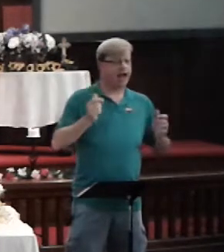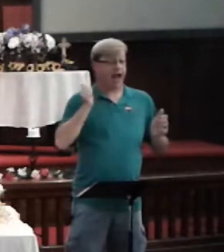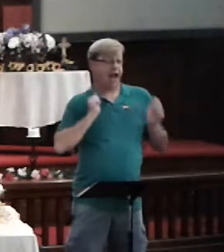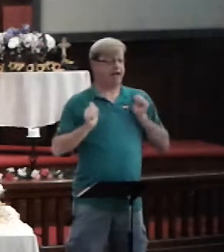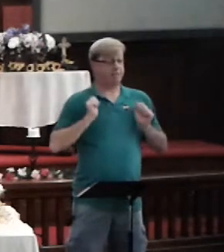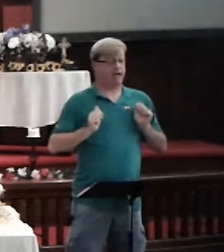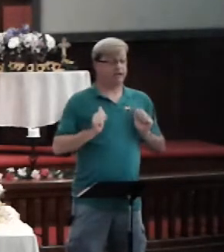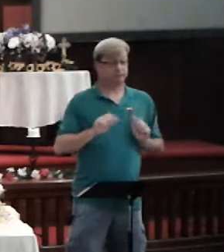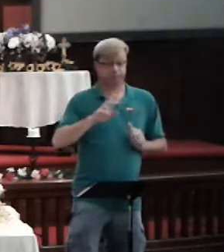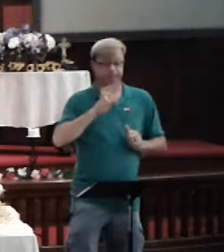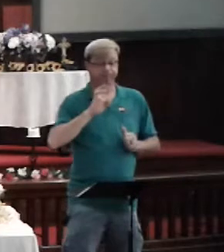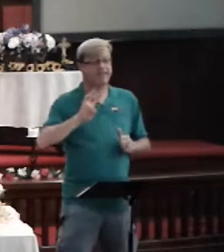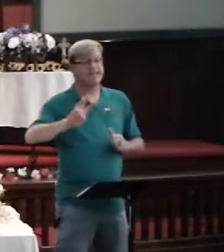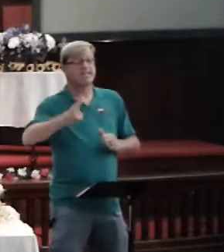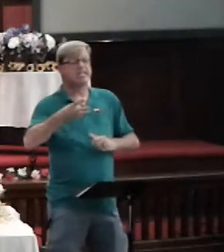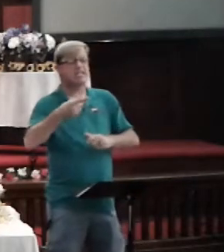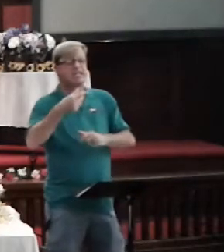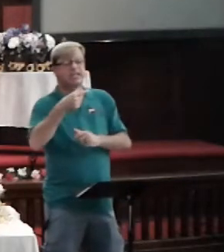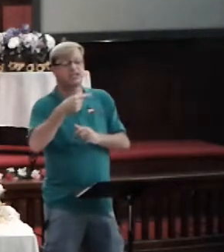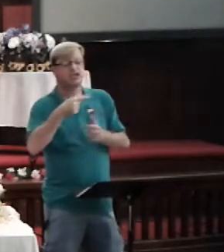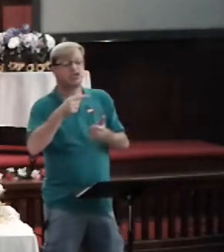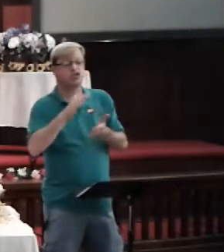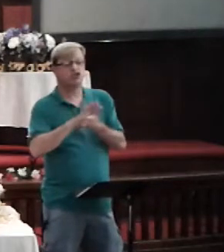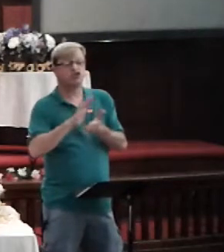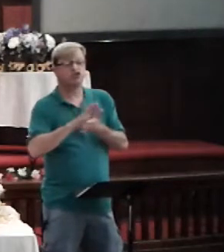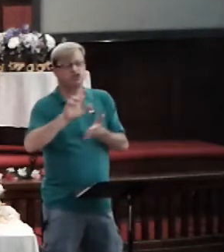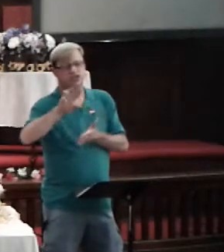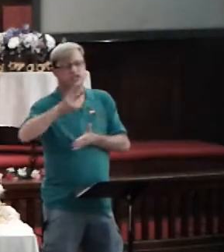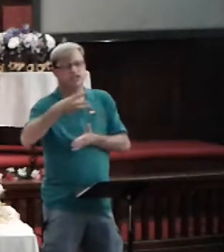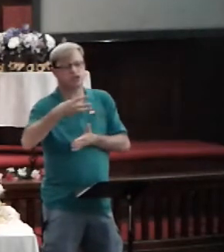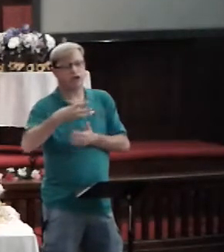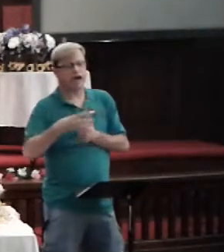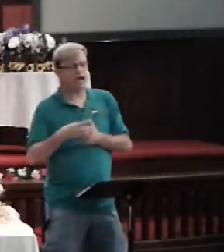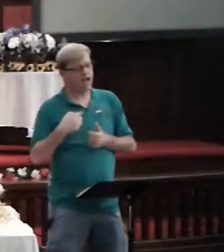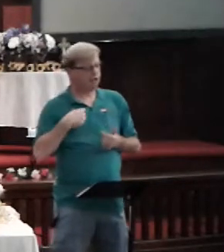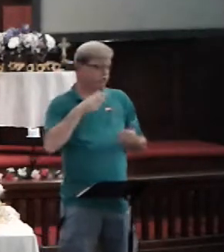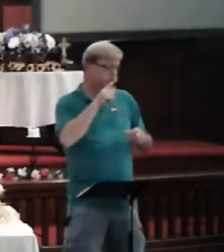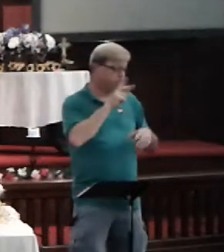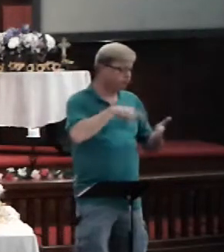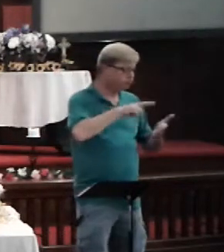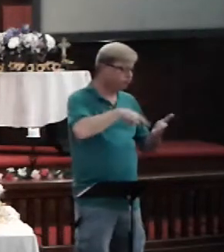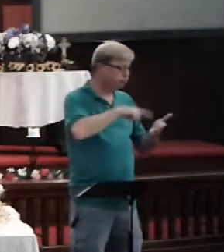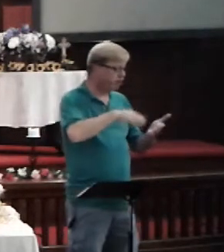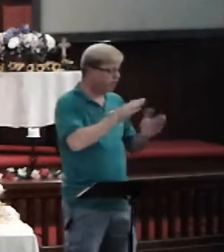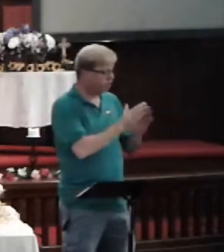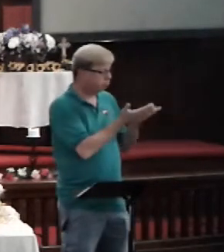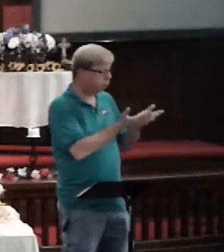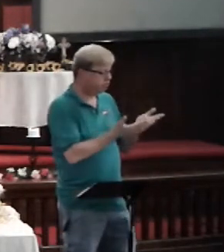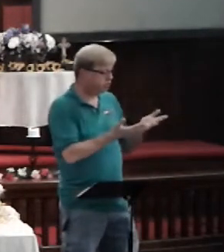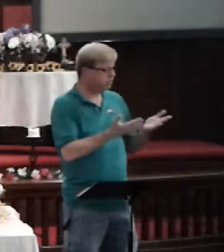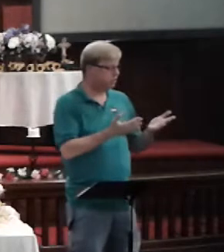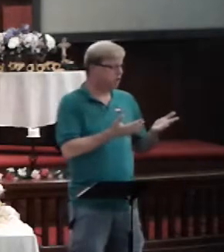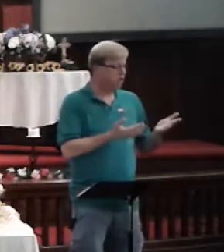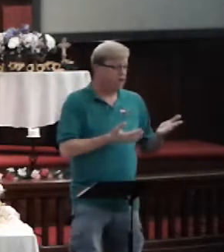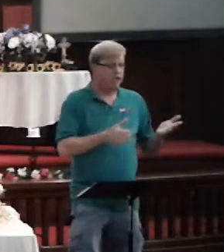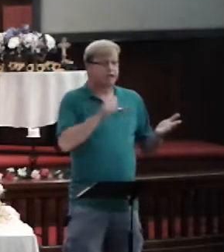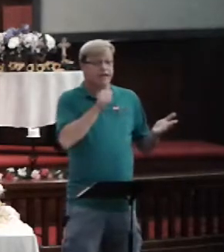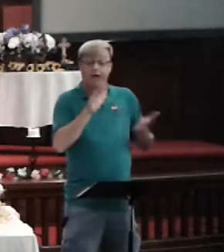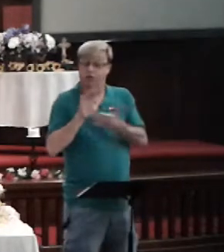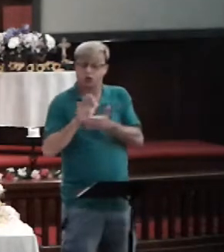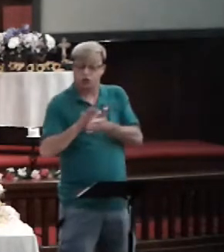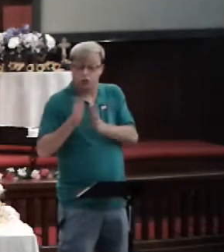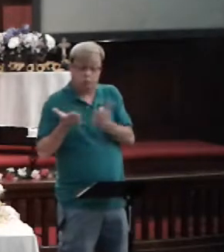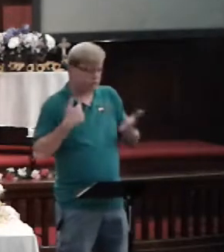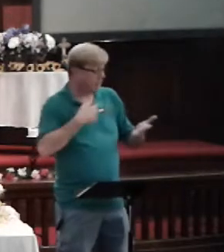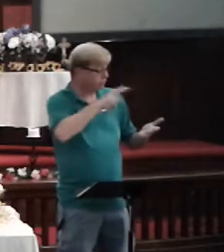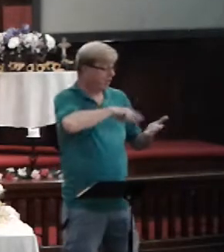grade, I had a habit of reading books inside of books. You know, what I was reading was more interesting than what the teacher was teaching. And I was